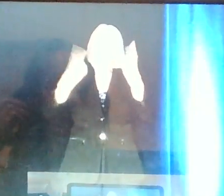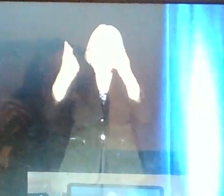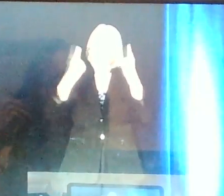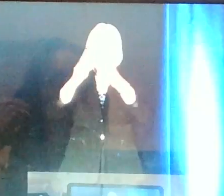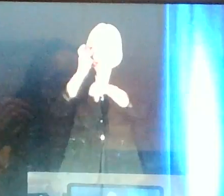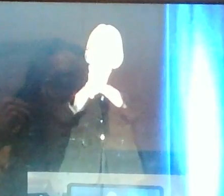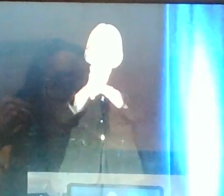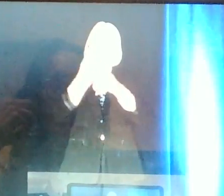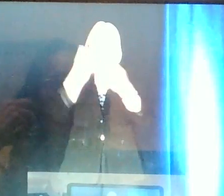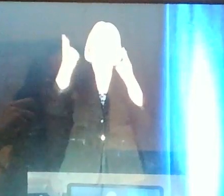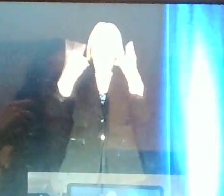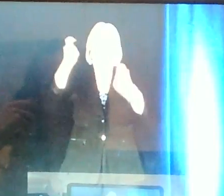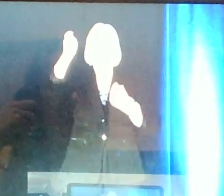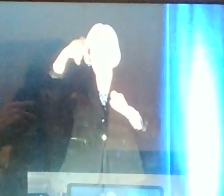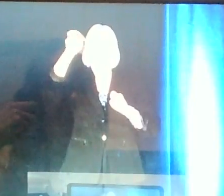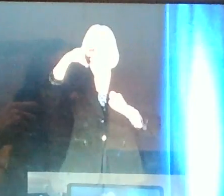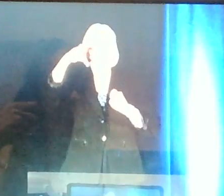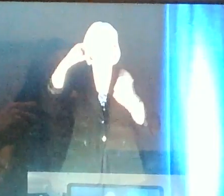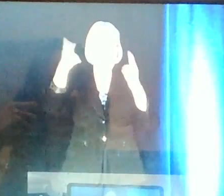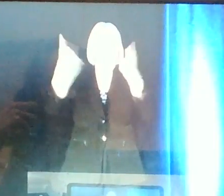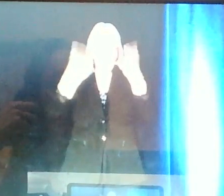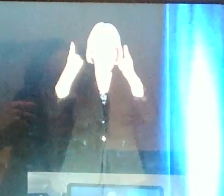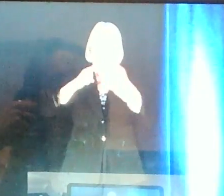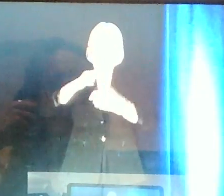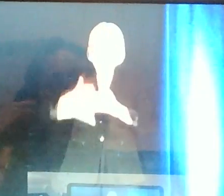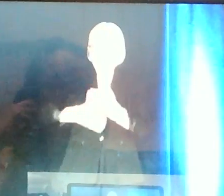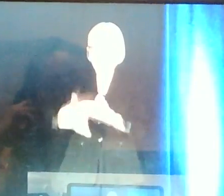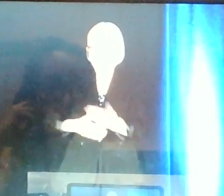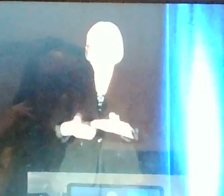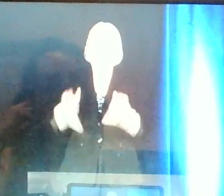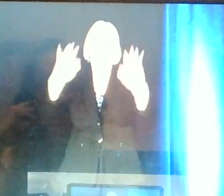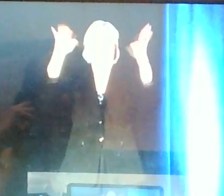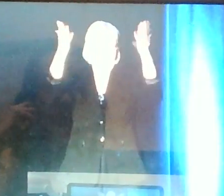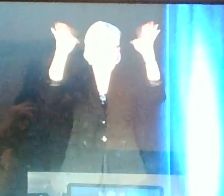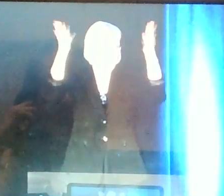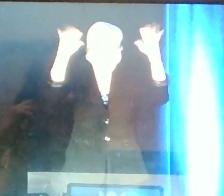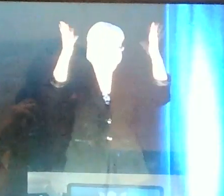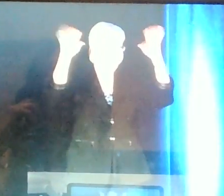it may be hard to think about, but you need to think about the process.